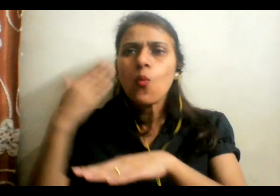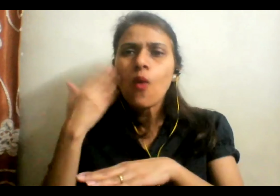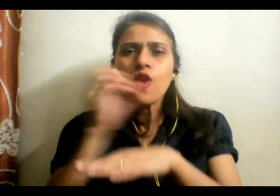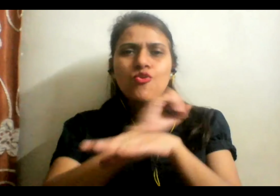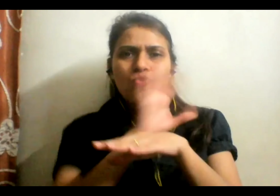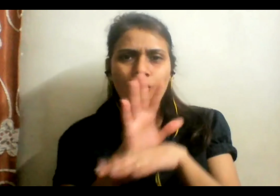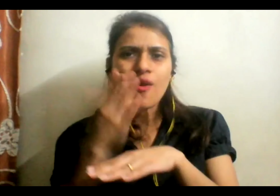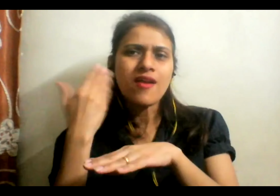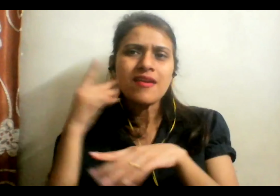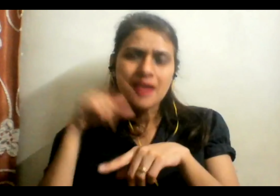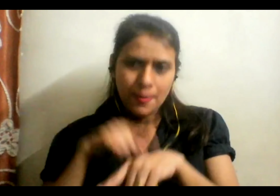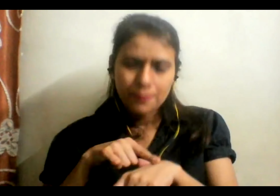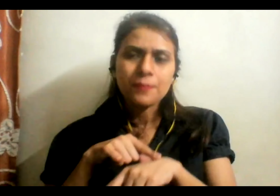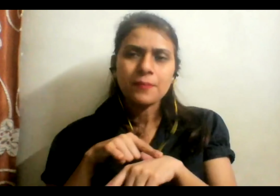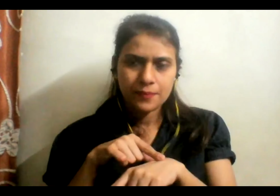COVID-19 situation,